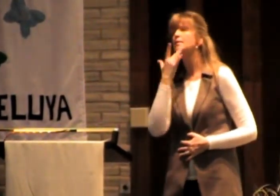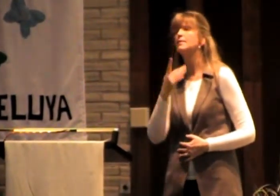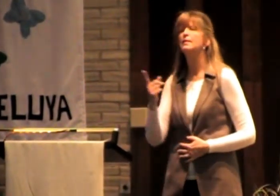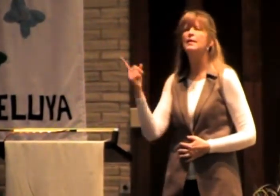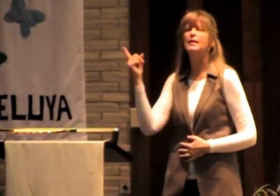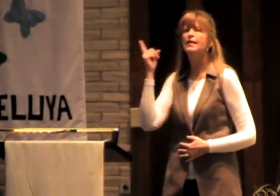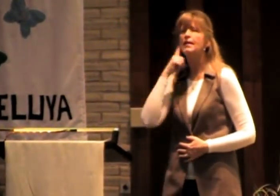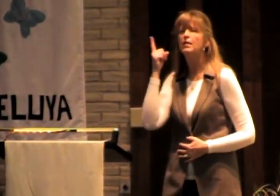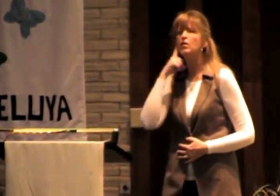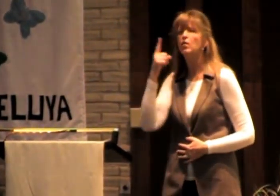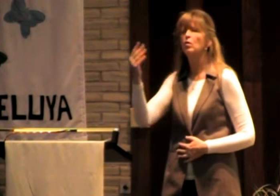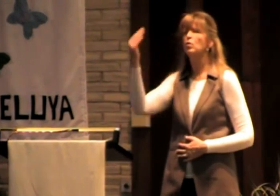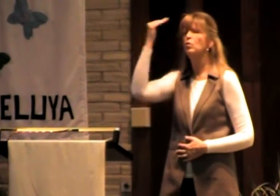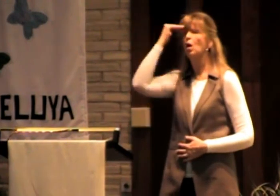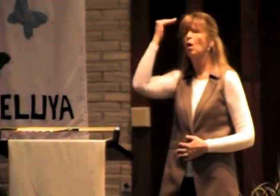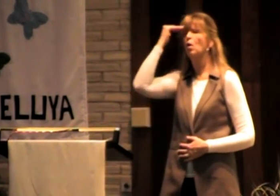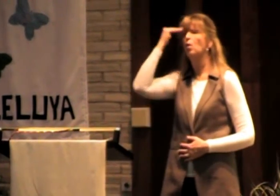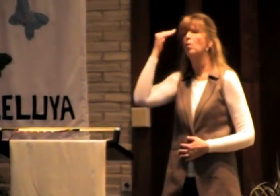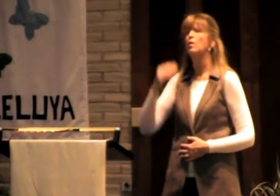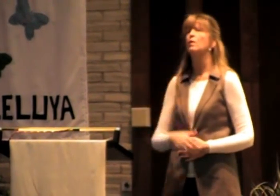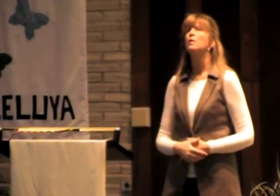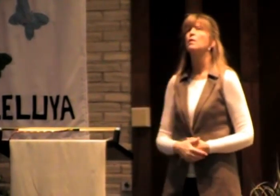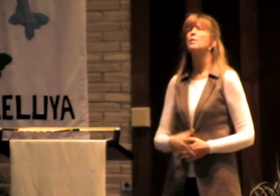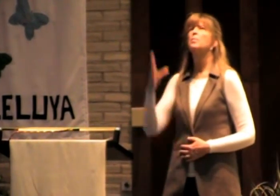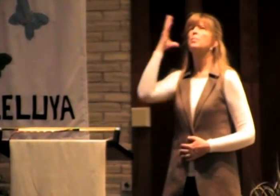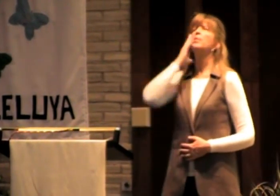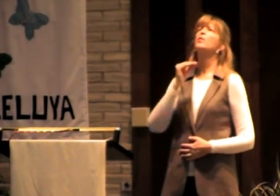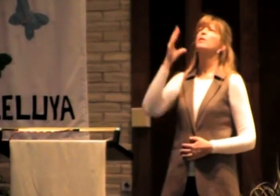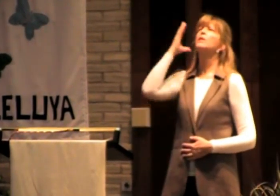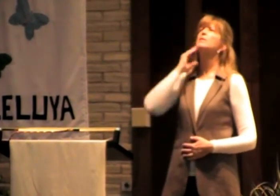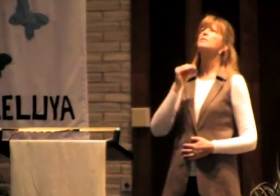and we can feel that, taste it, hear it, and know